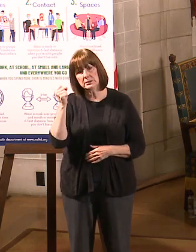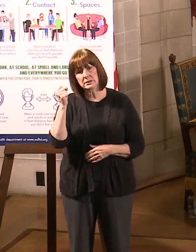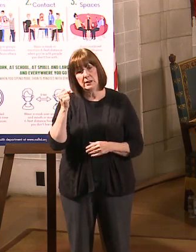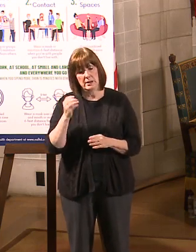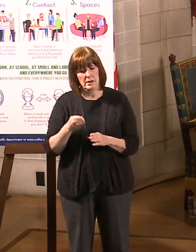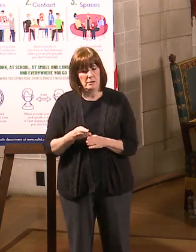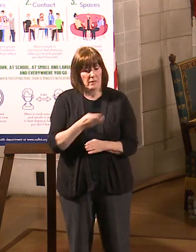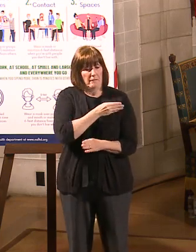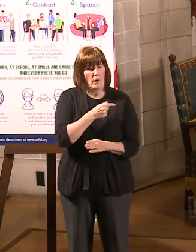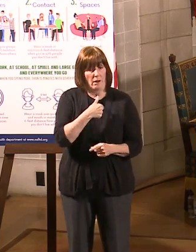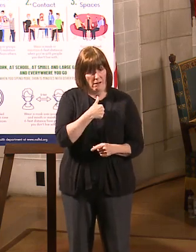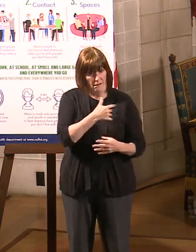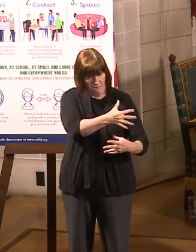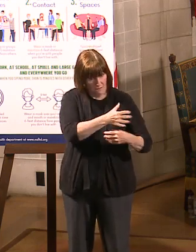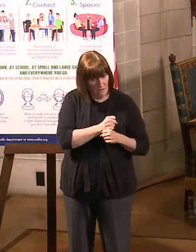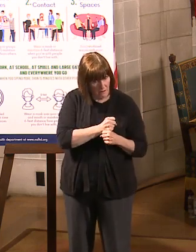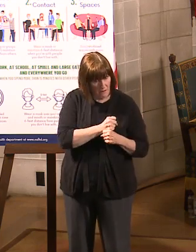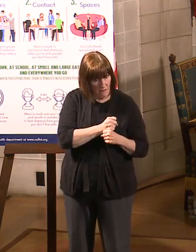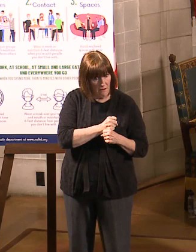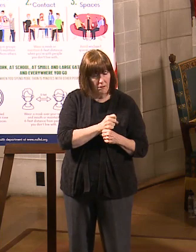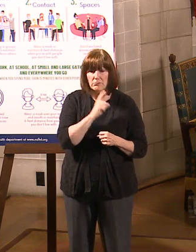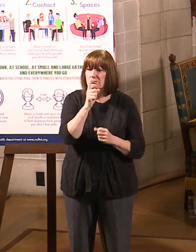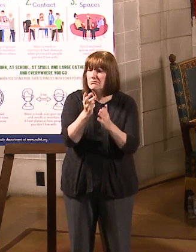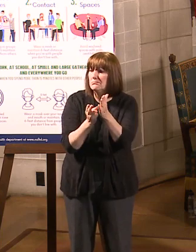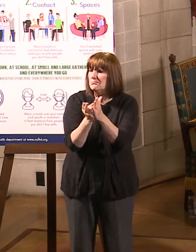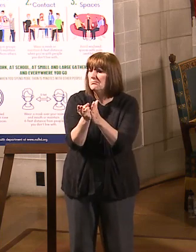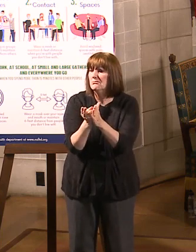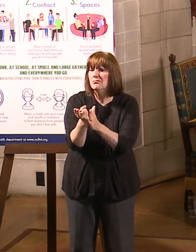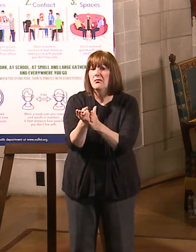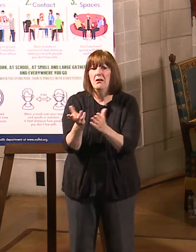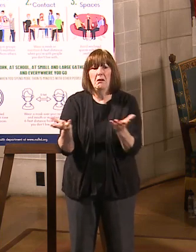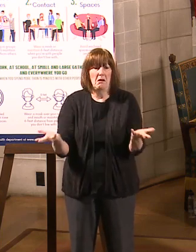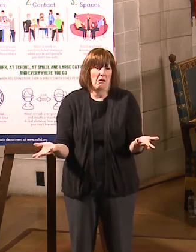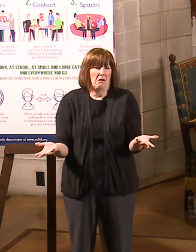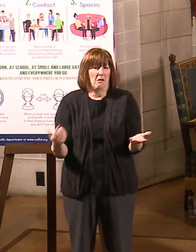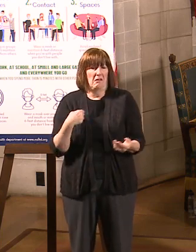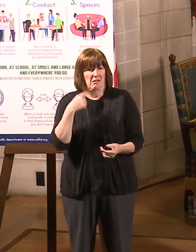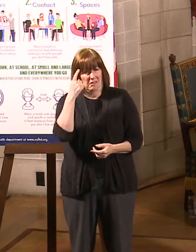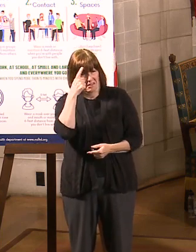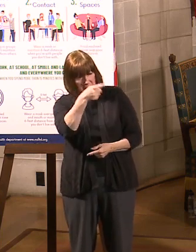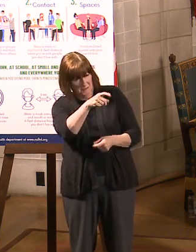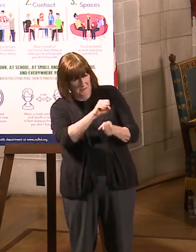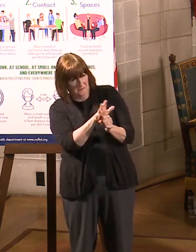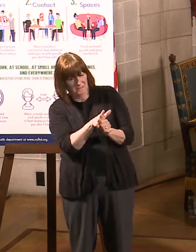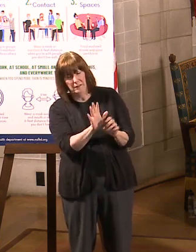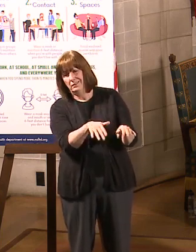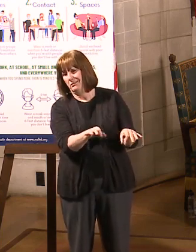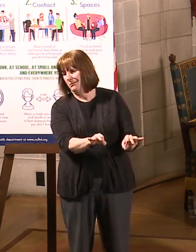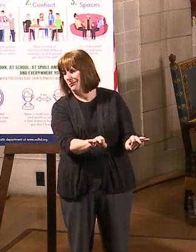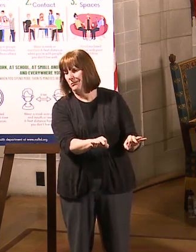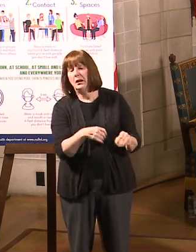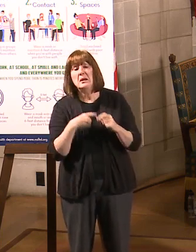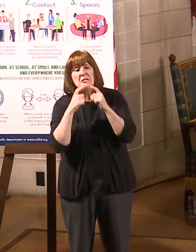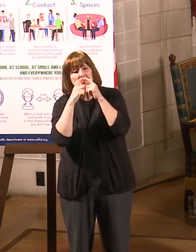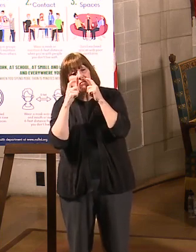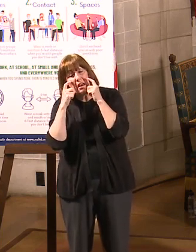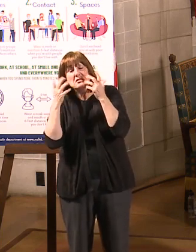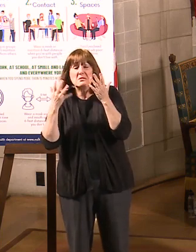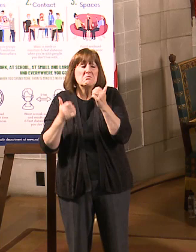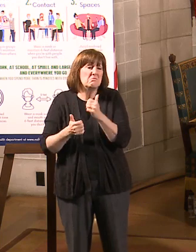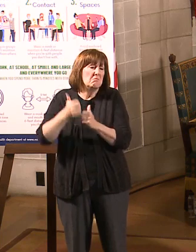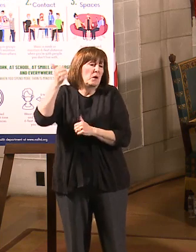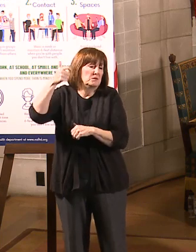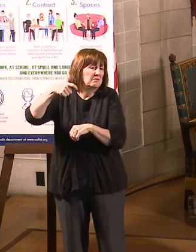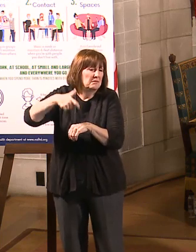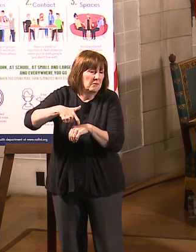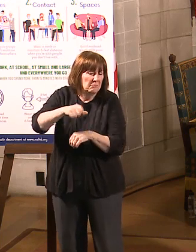to my getting COVID, I'll have to be honest, I didn't necessarily take it real serious. I wore the mask most of the time. I